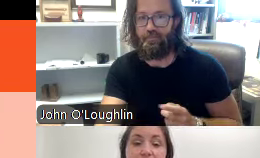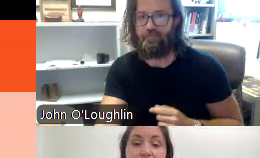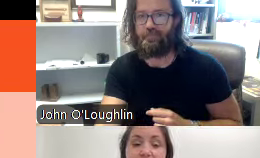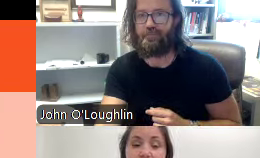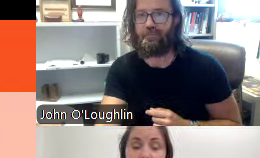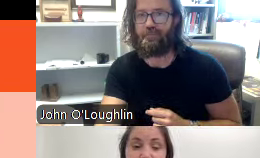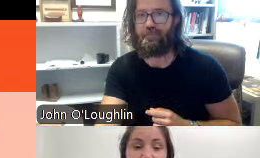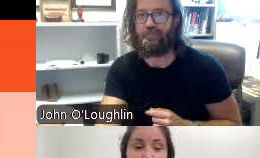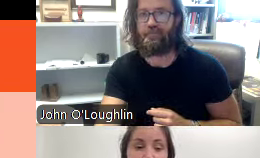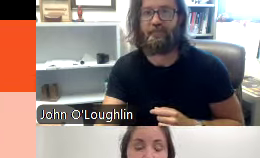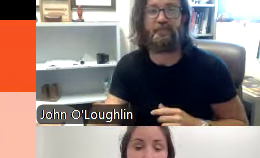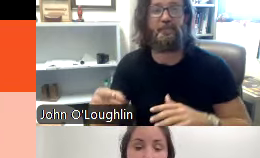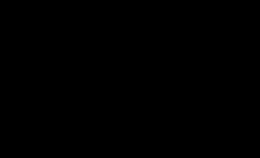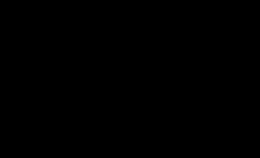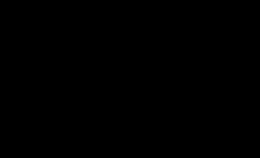Here is the description.